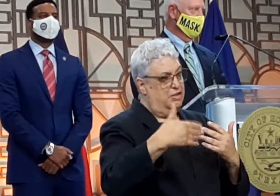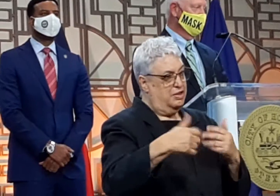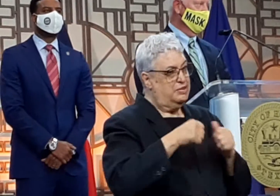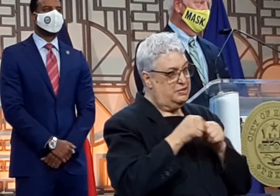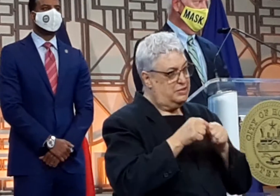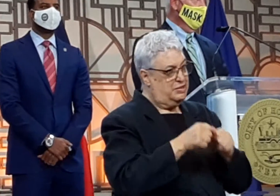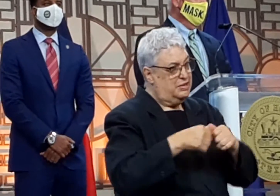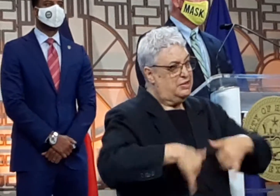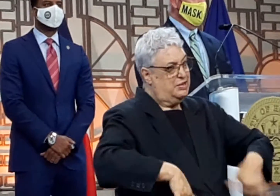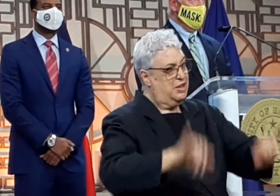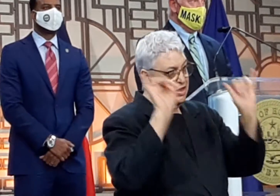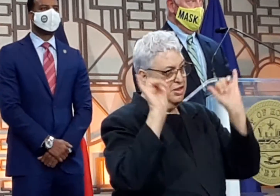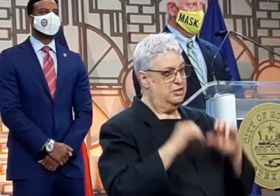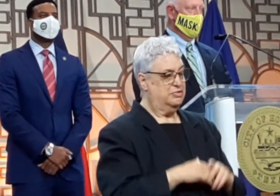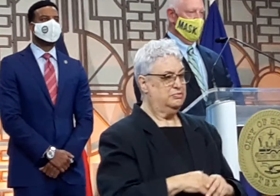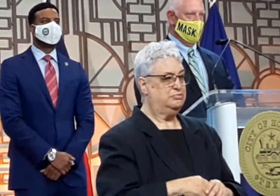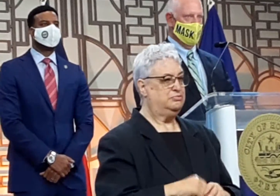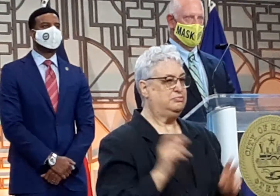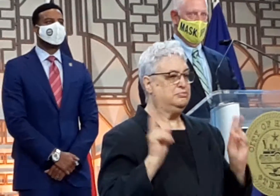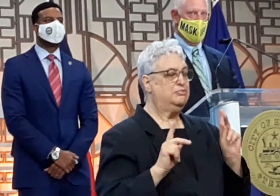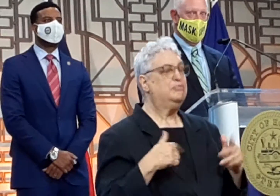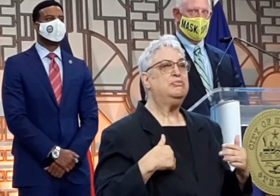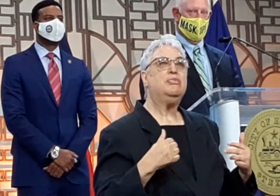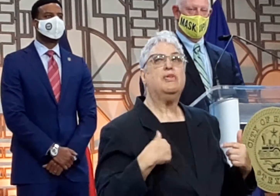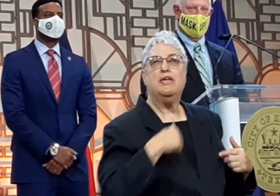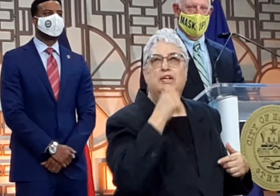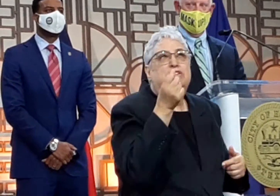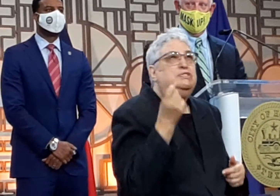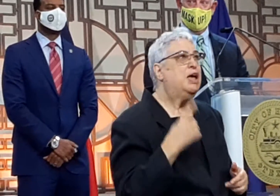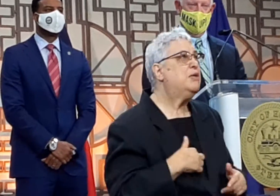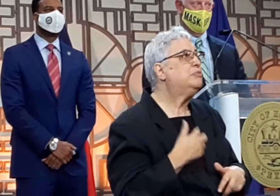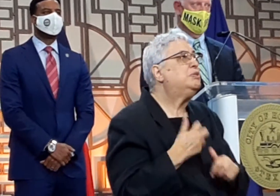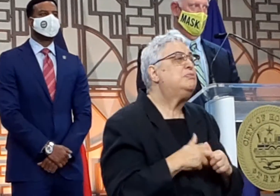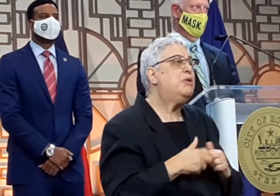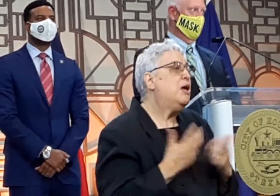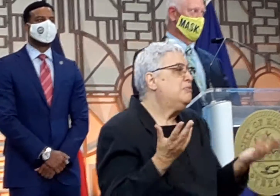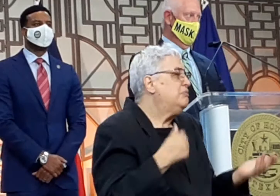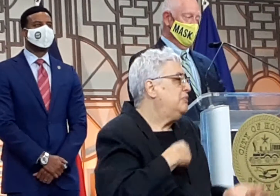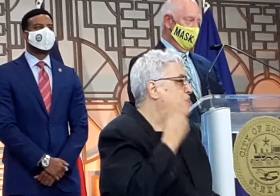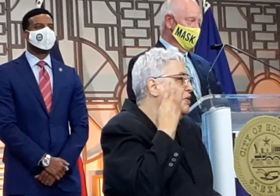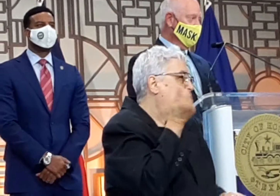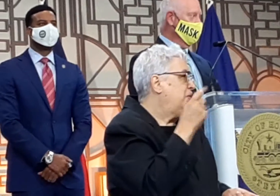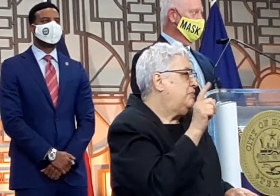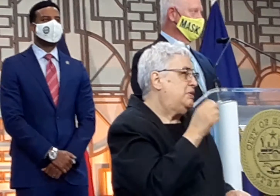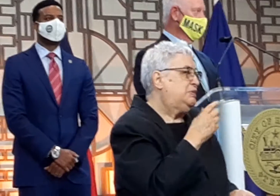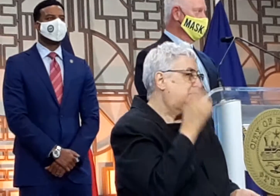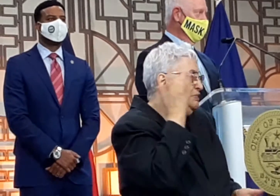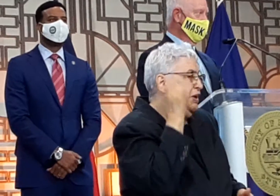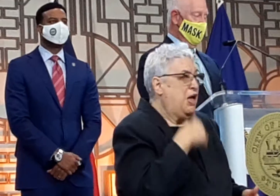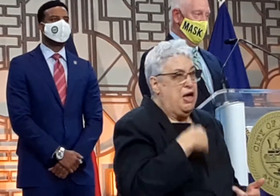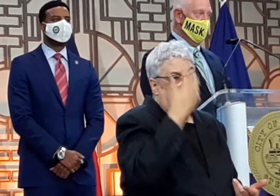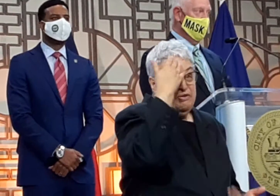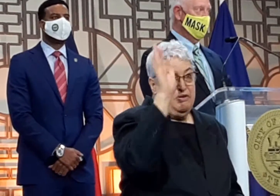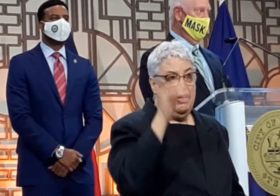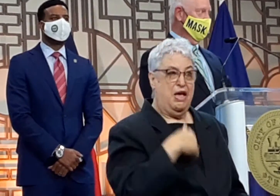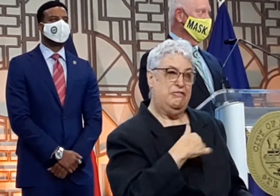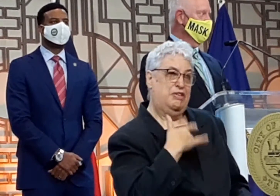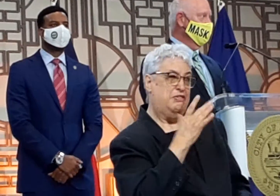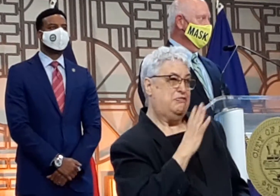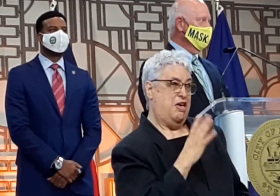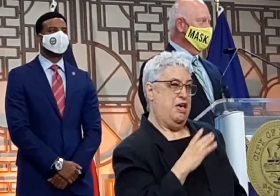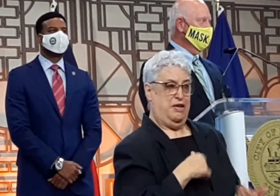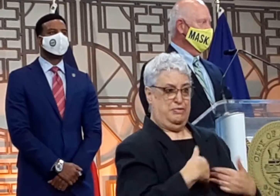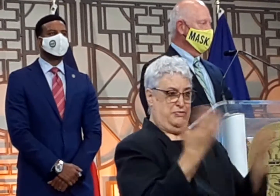on. So while most people are walking around saying, I don't understand what the problem is. I don't know anybody who's sick. I don't know anybody who's died. I feel